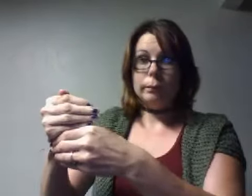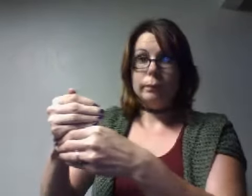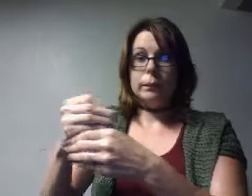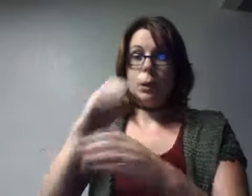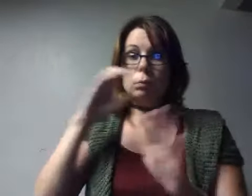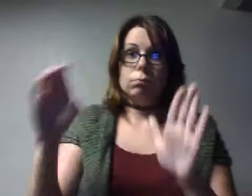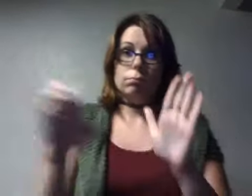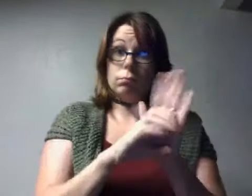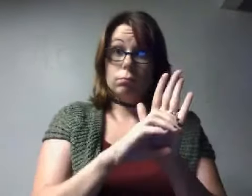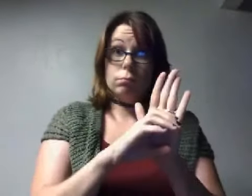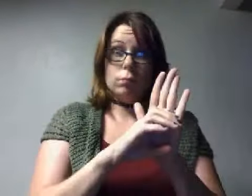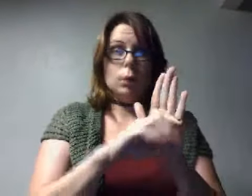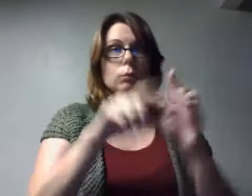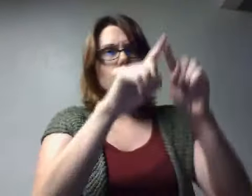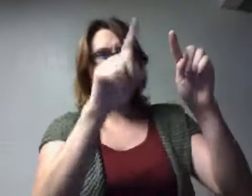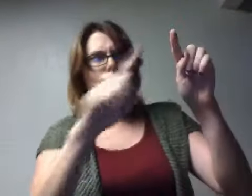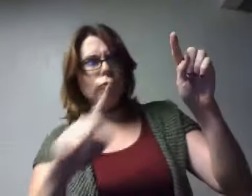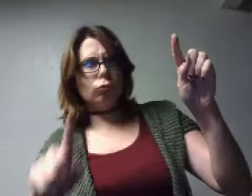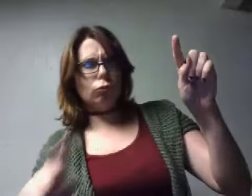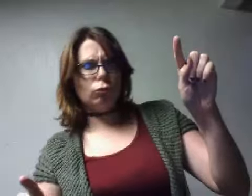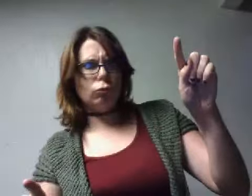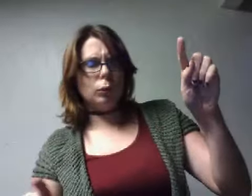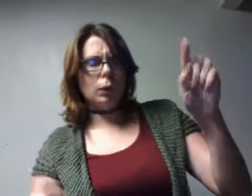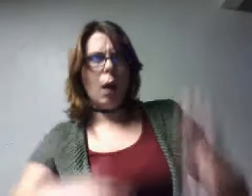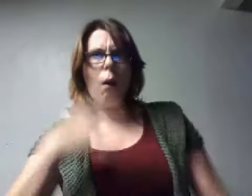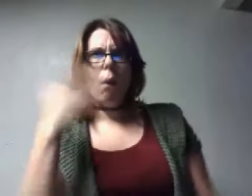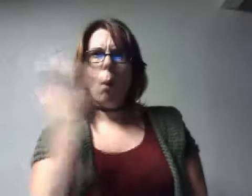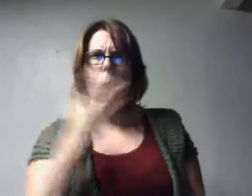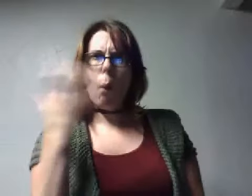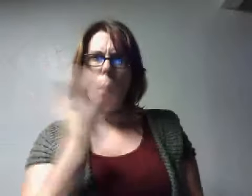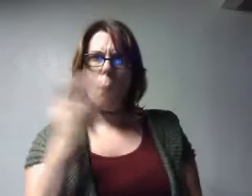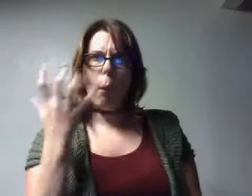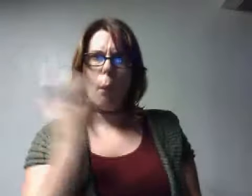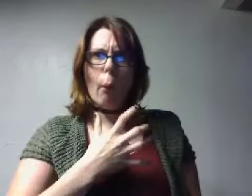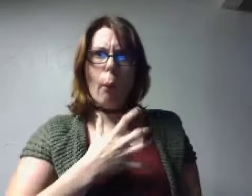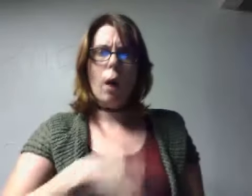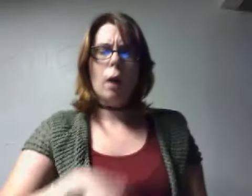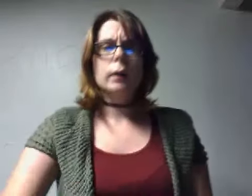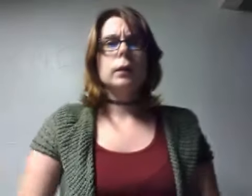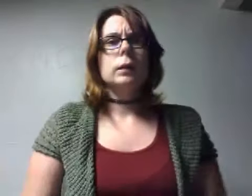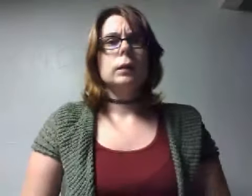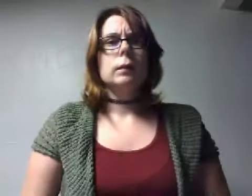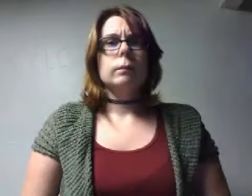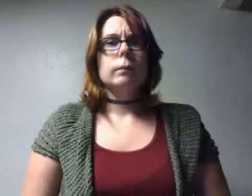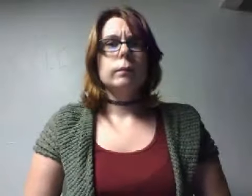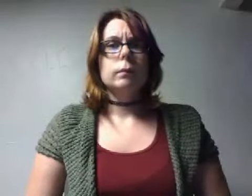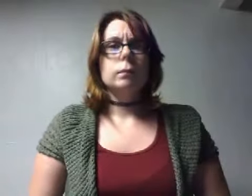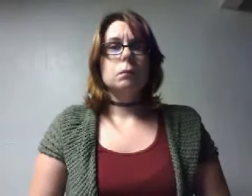veins, and they're really amazing photographs that he took. He actually had some of those photographs published in a book, a